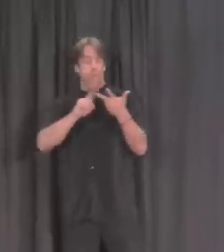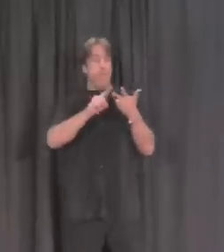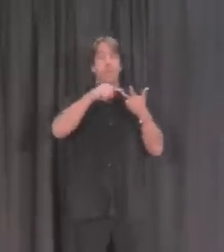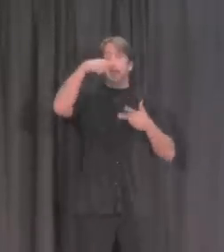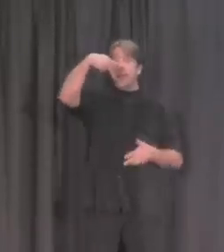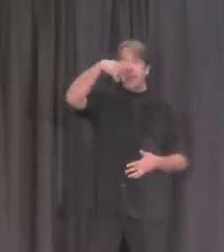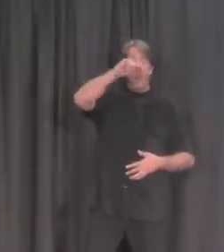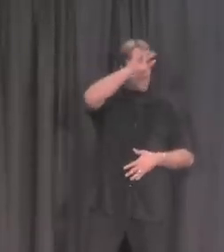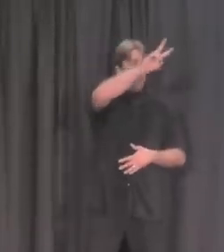fish.